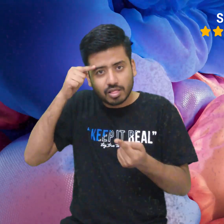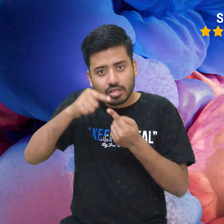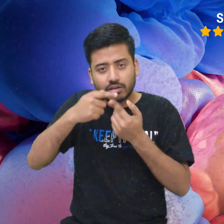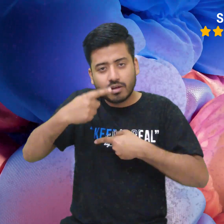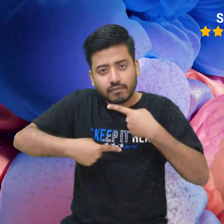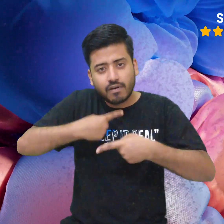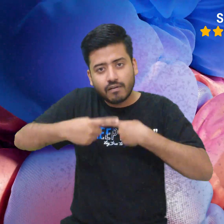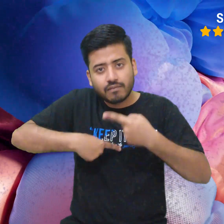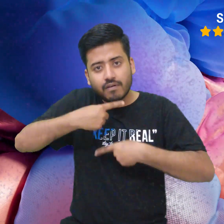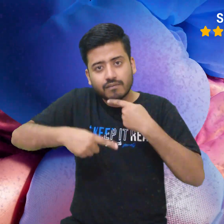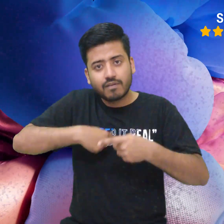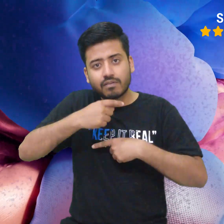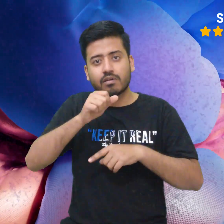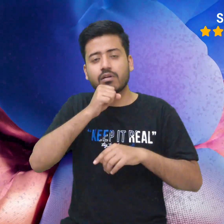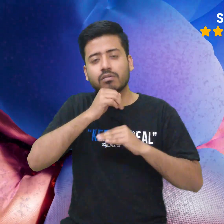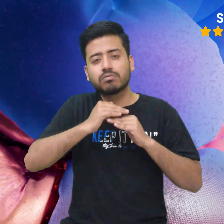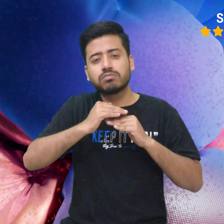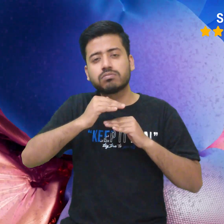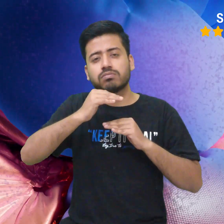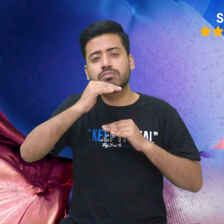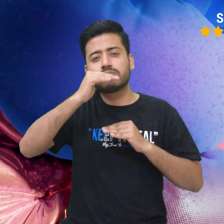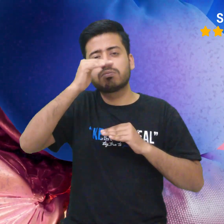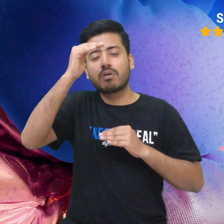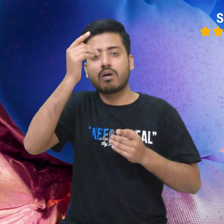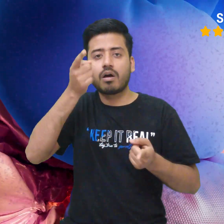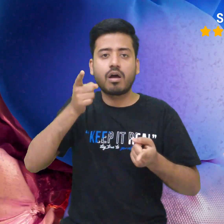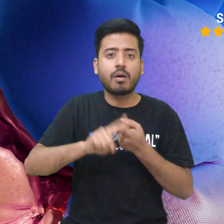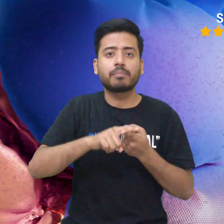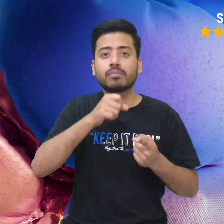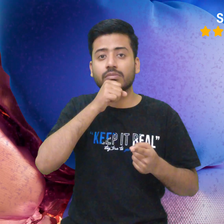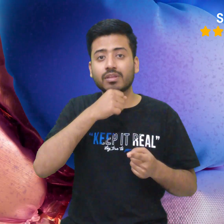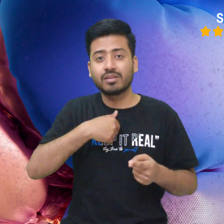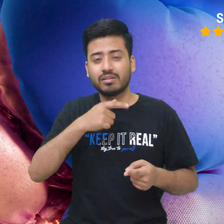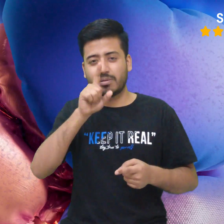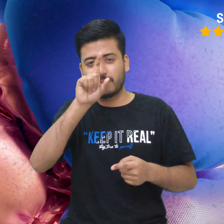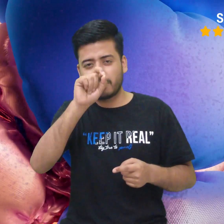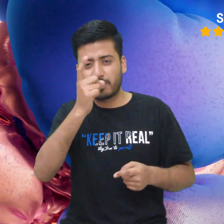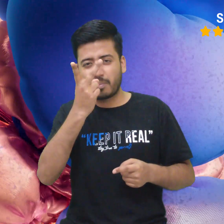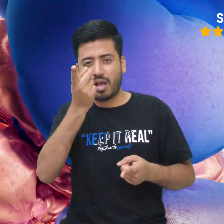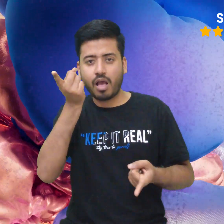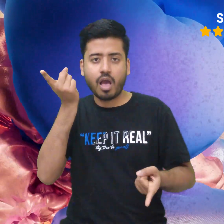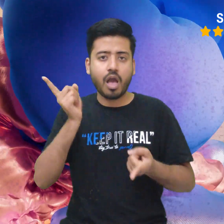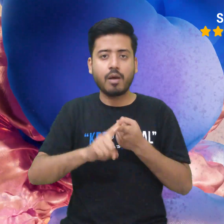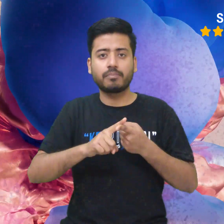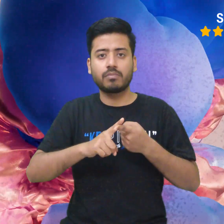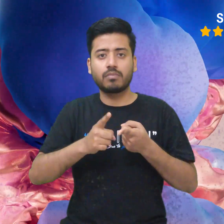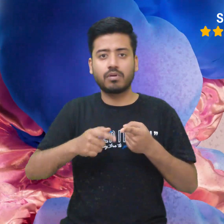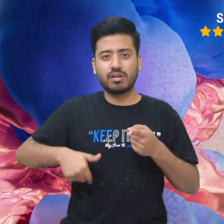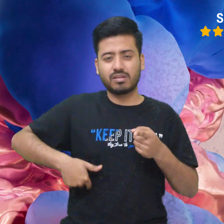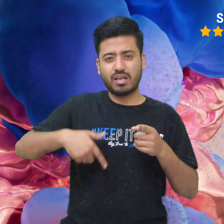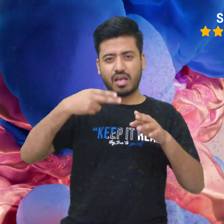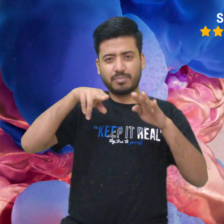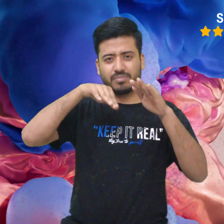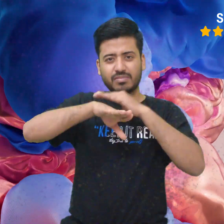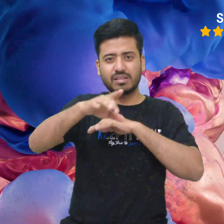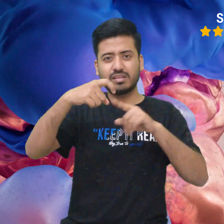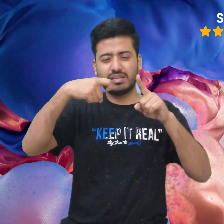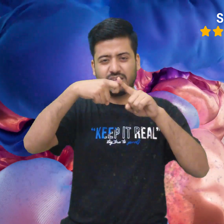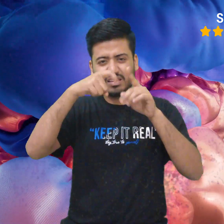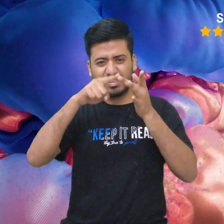a popular South Korean instant ramen noodles brand, weekly for several months. Murad told Daily Mail in a recent interview that she